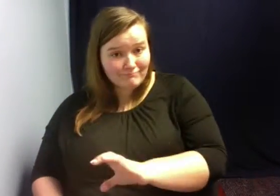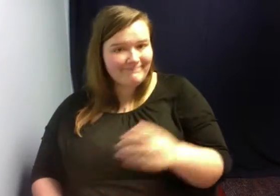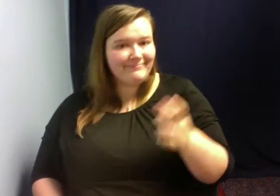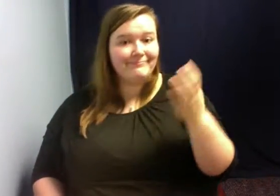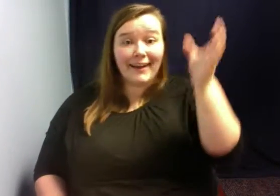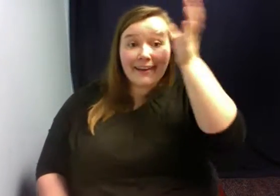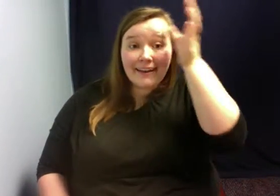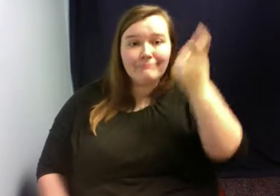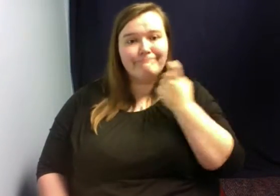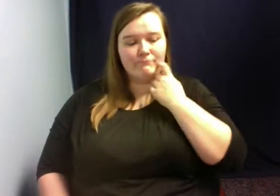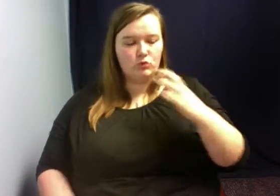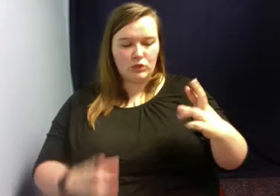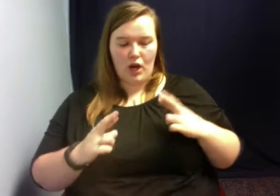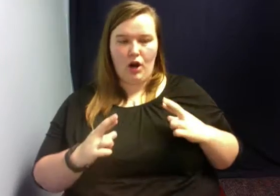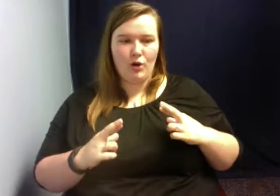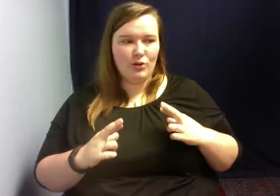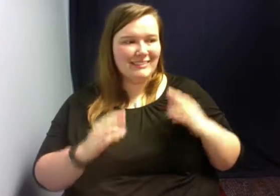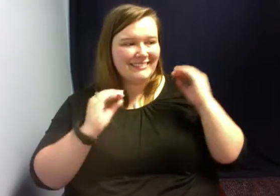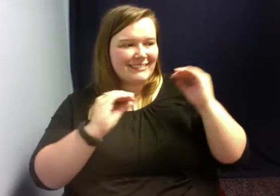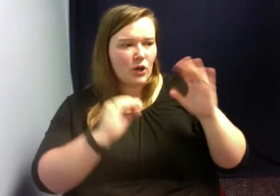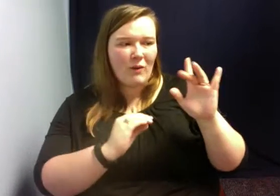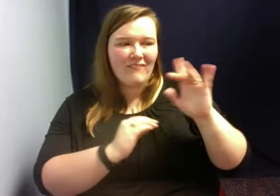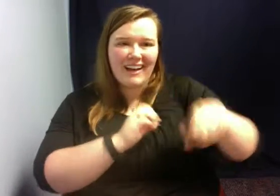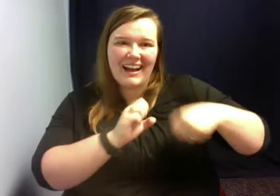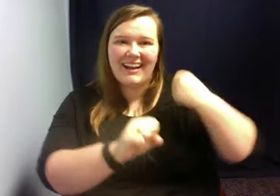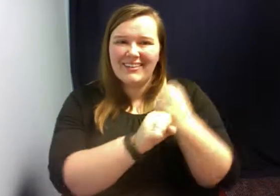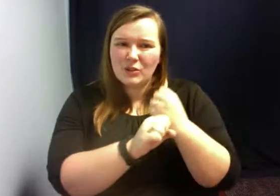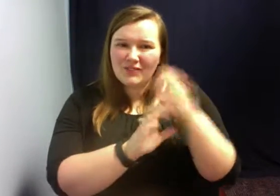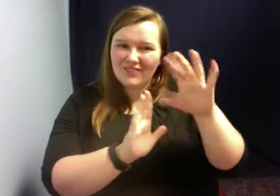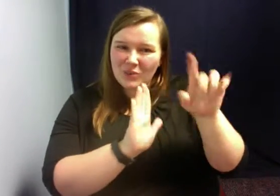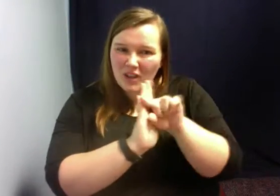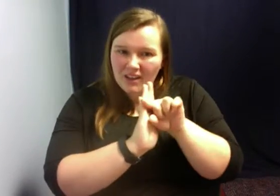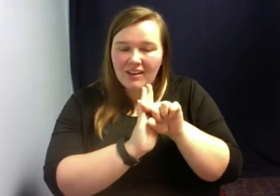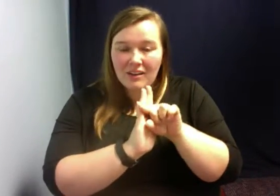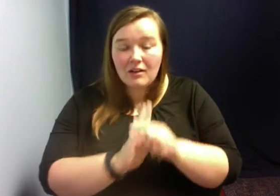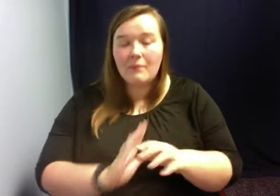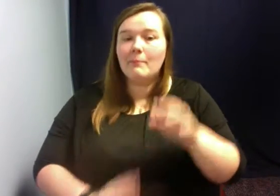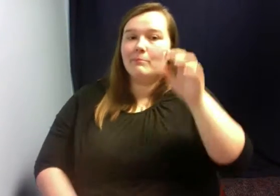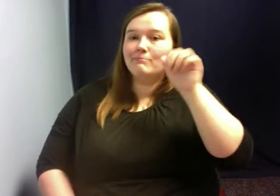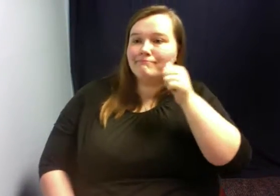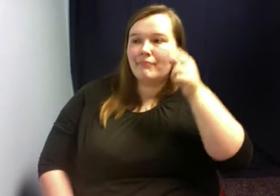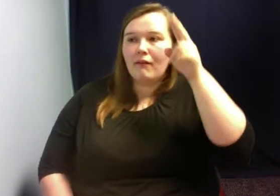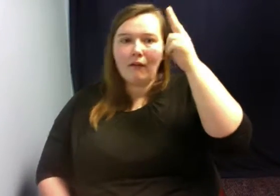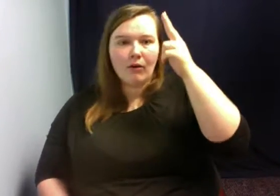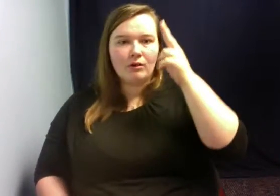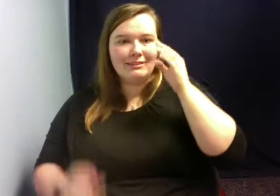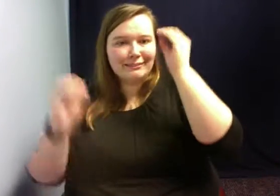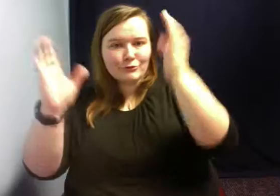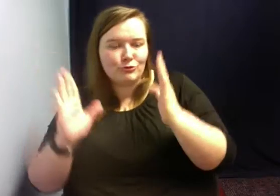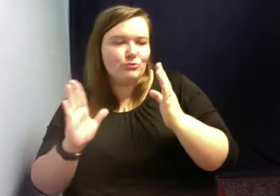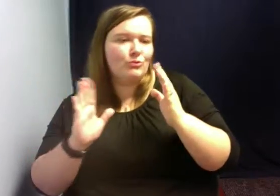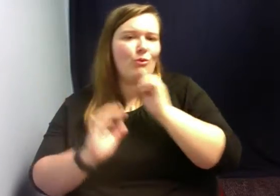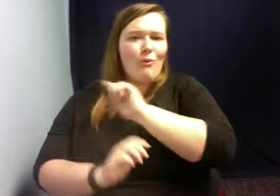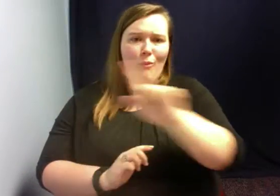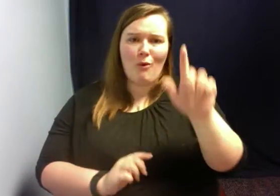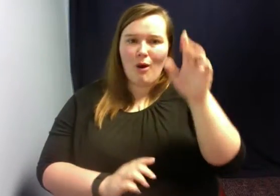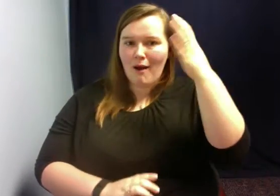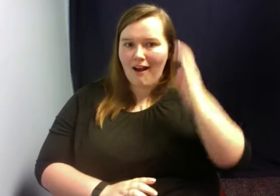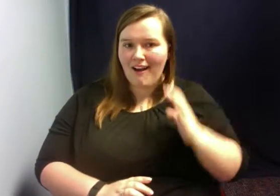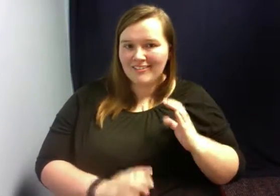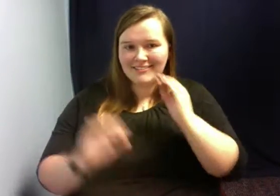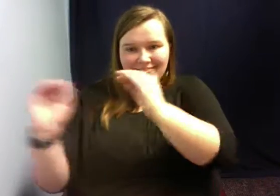retired after 25 years teaching fifth grade. My aunt and uncle were professors. My cousins all teach. Everybody in